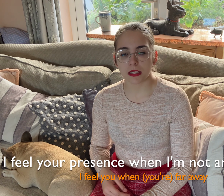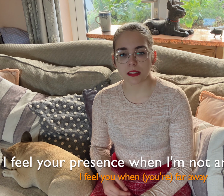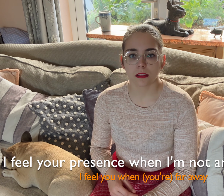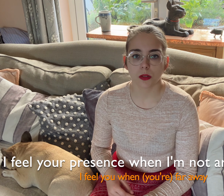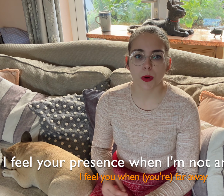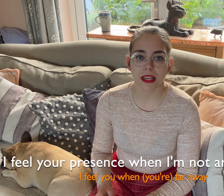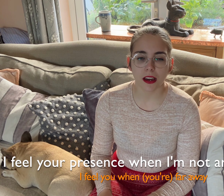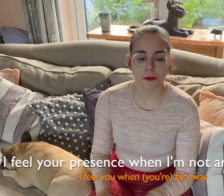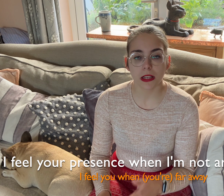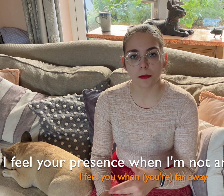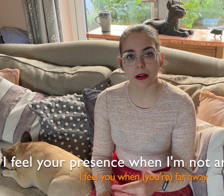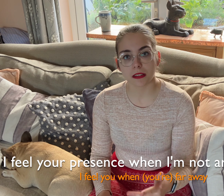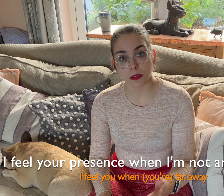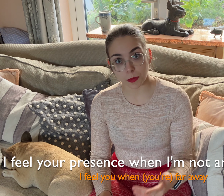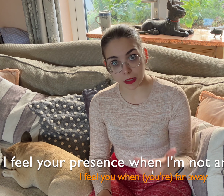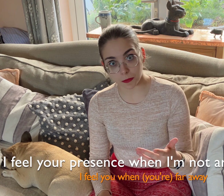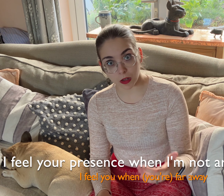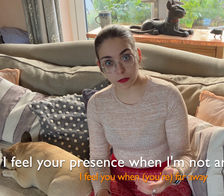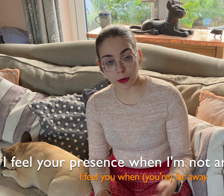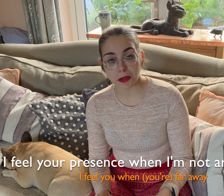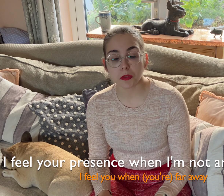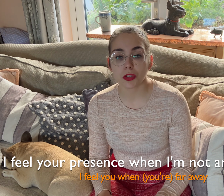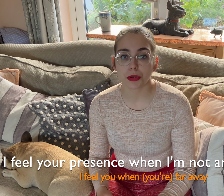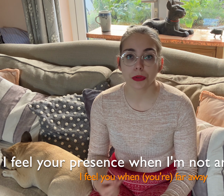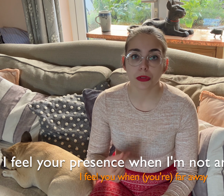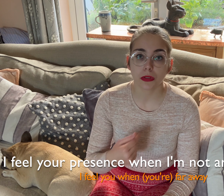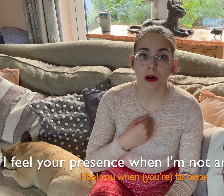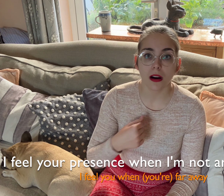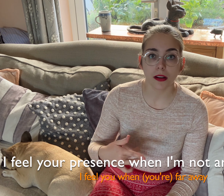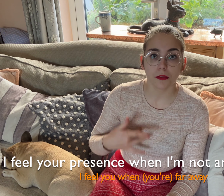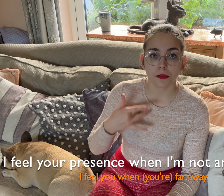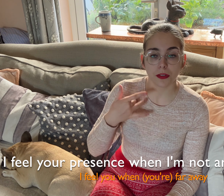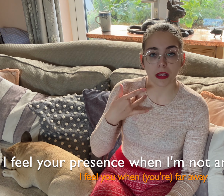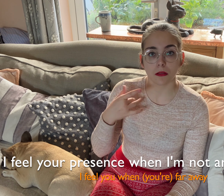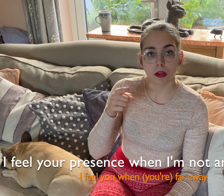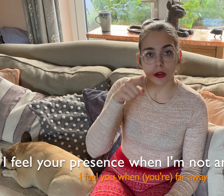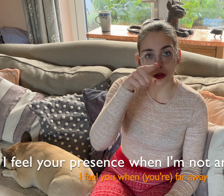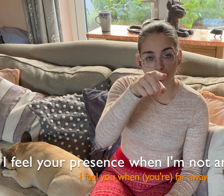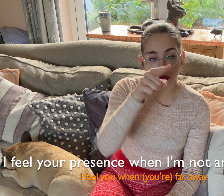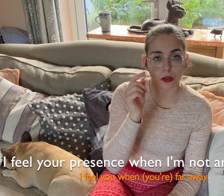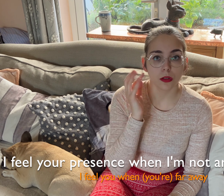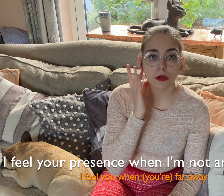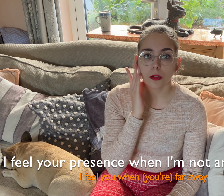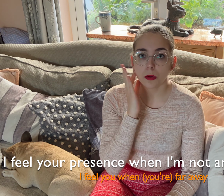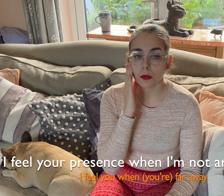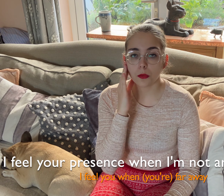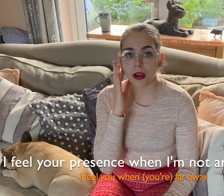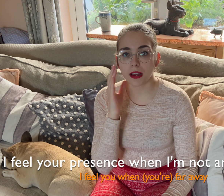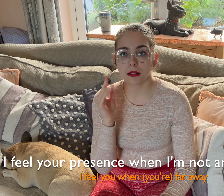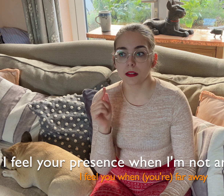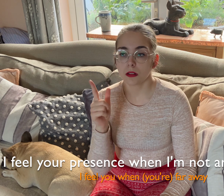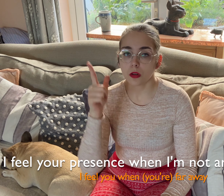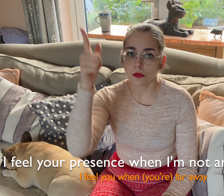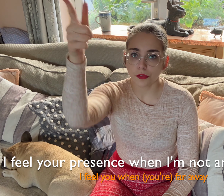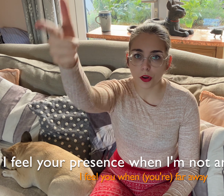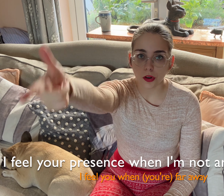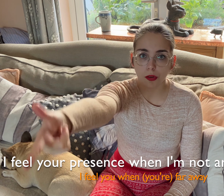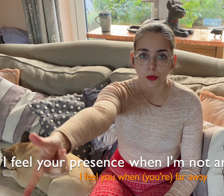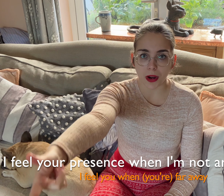starts with, I feel your presence when I'm not around you. So, I feel you went far away.